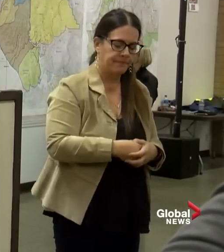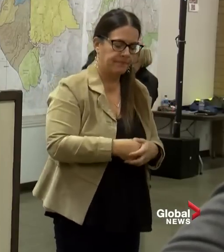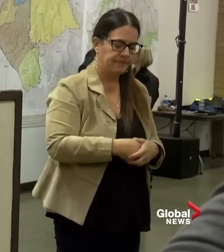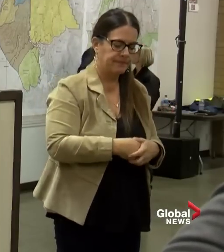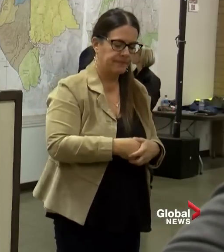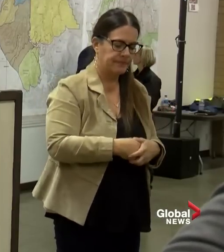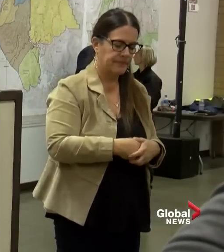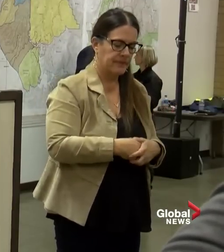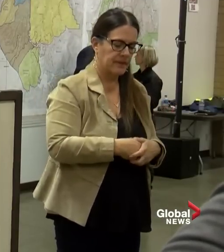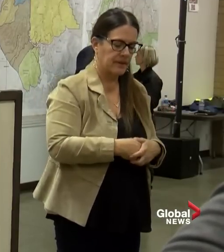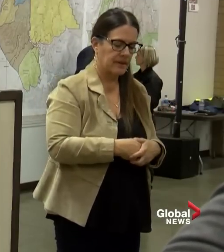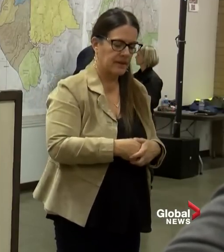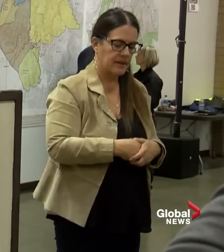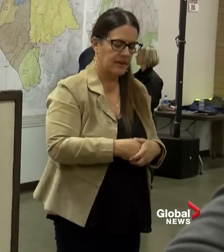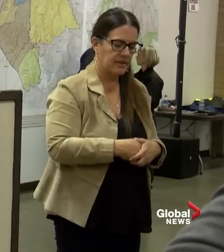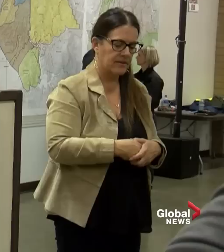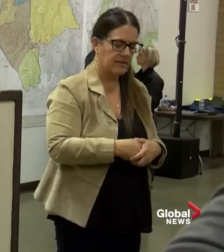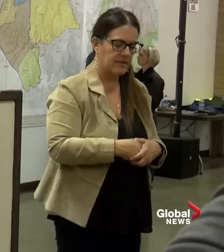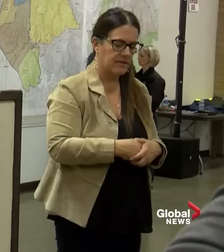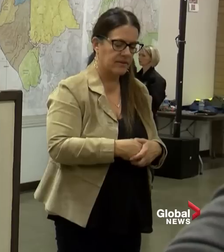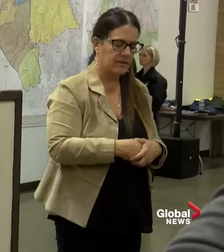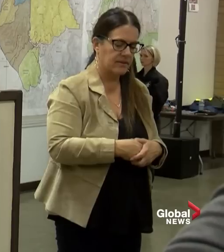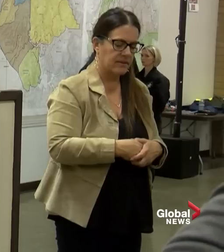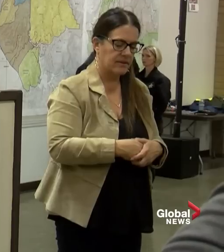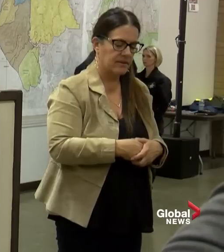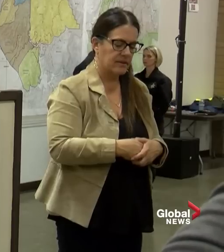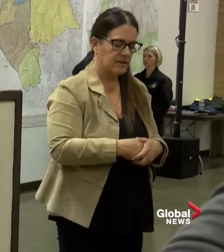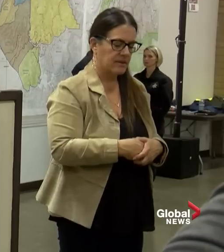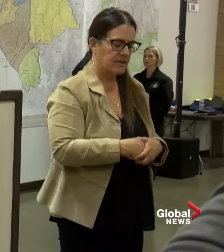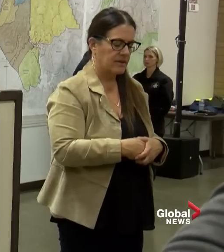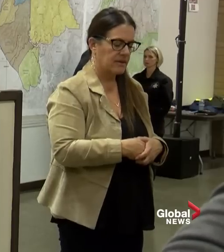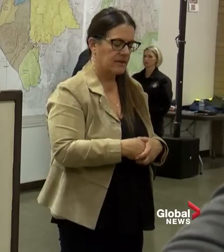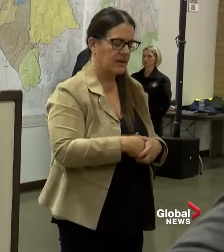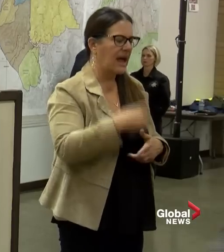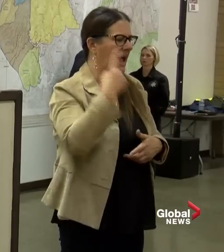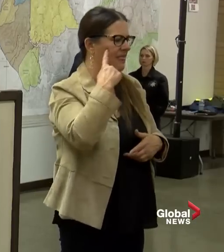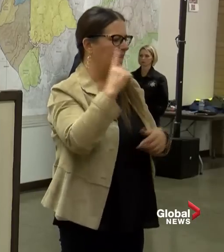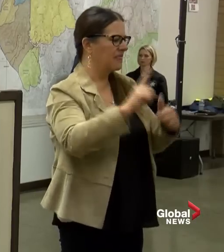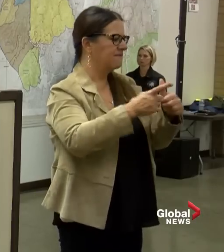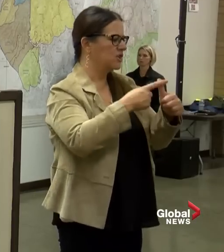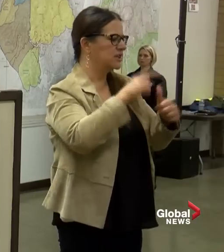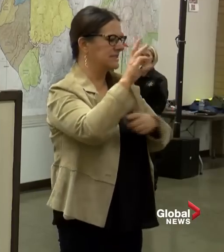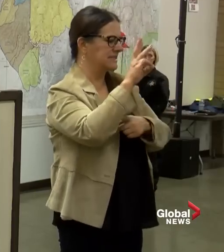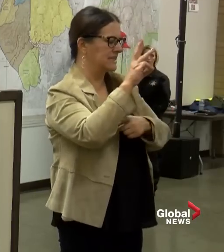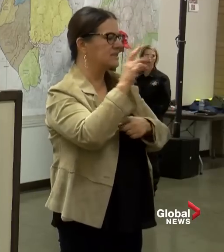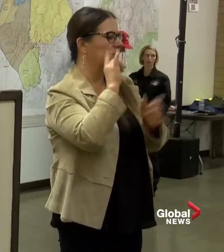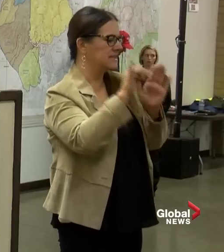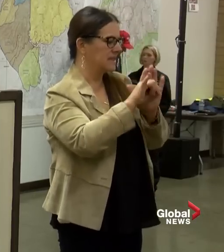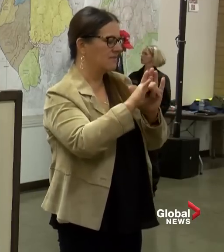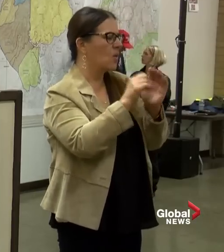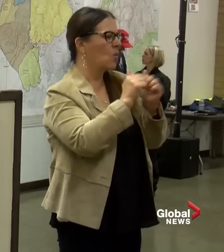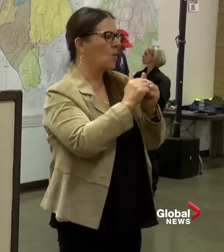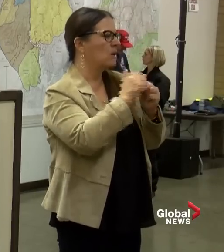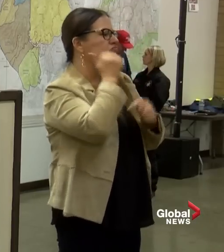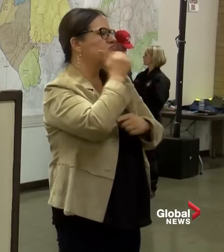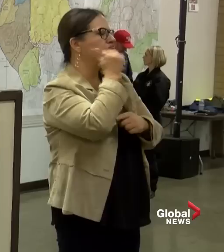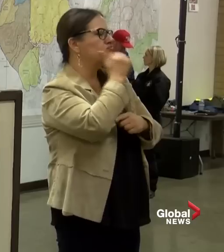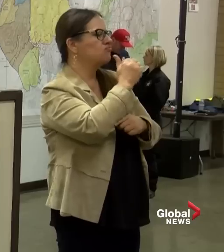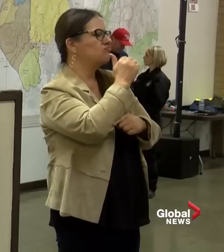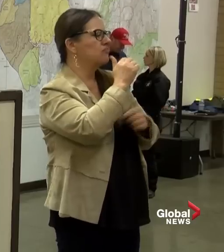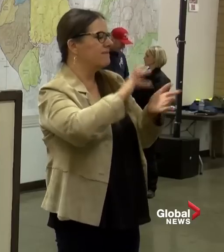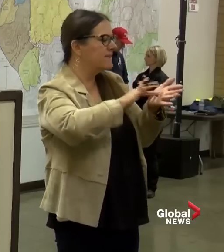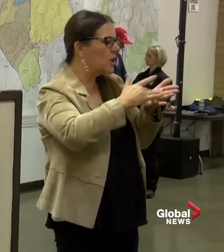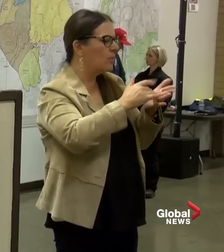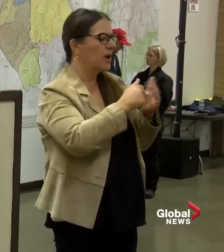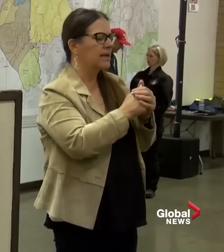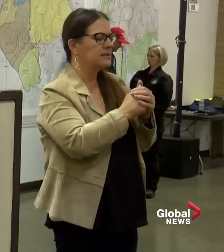So, the first 6, I believe, that we identified were with traditional means,